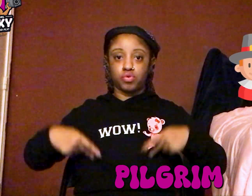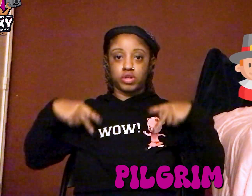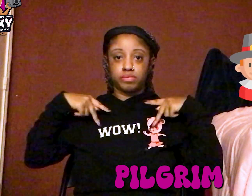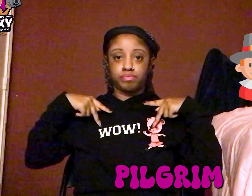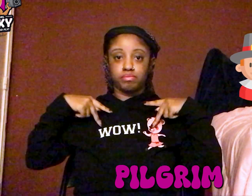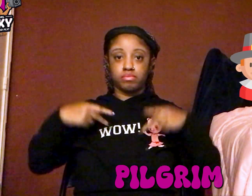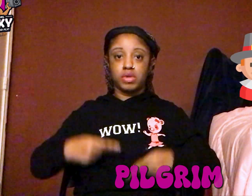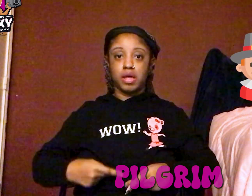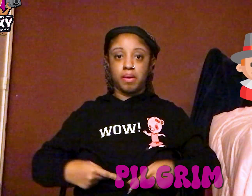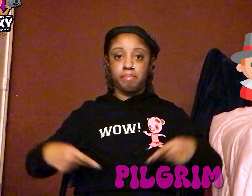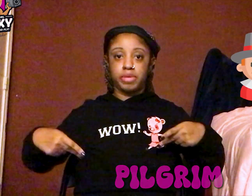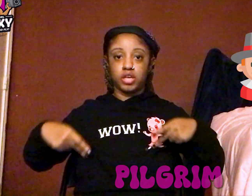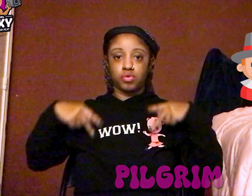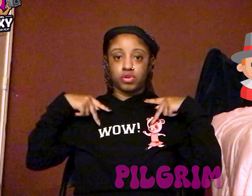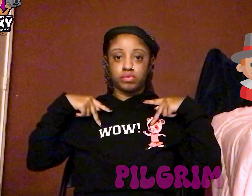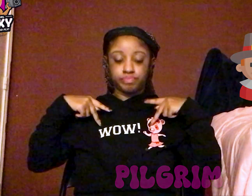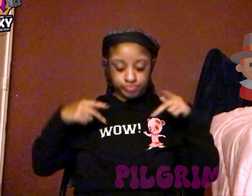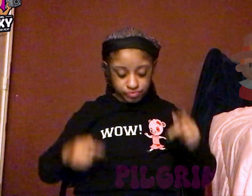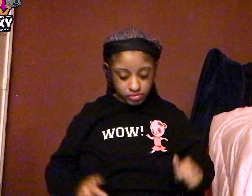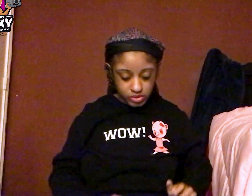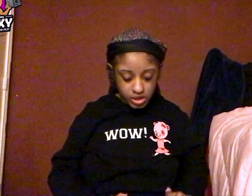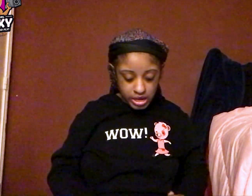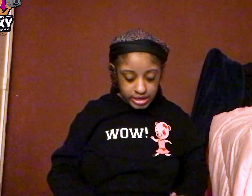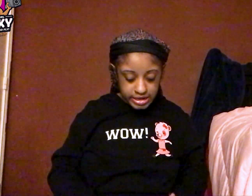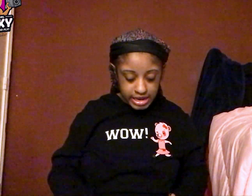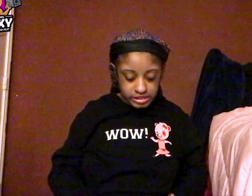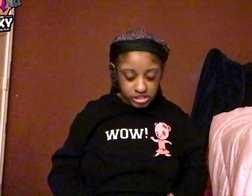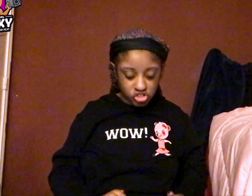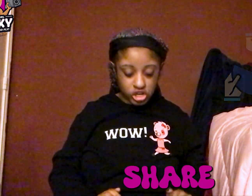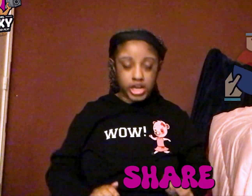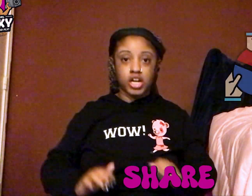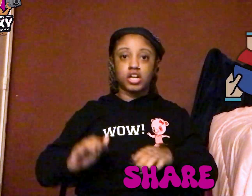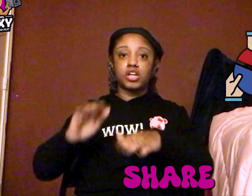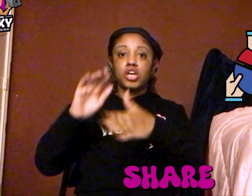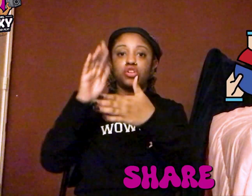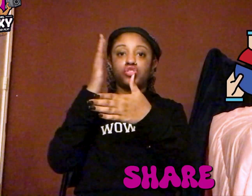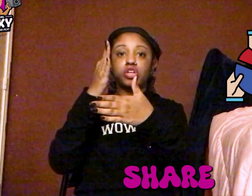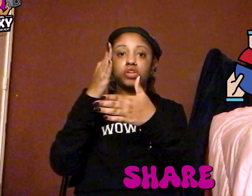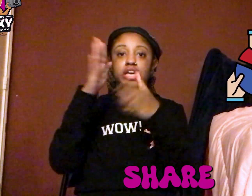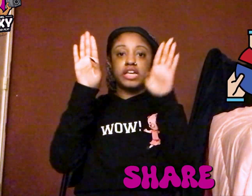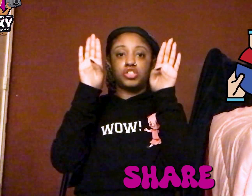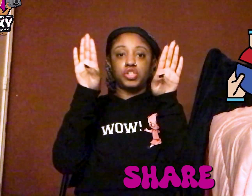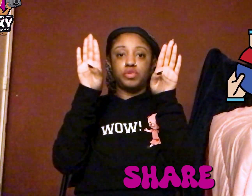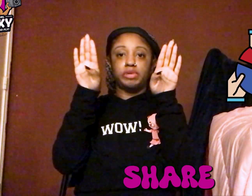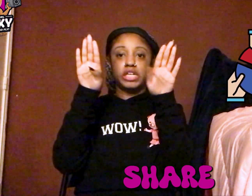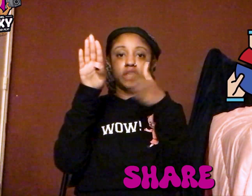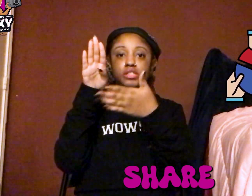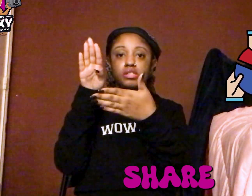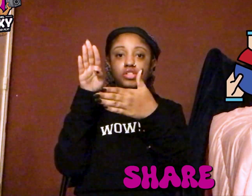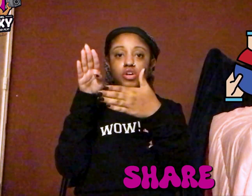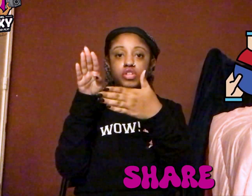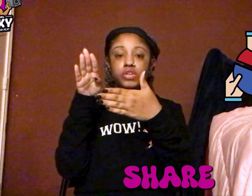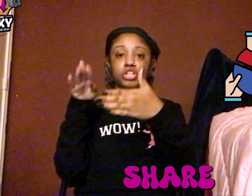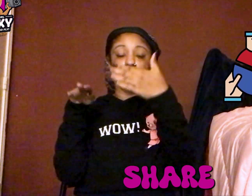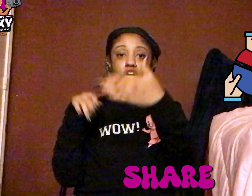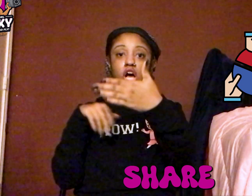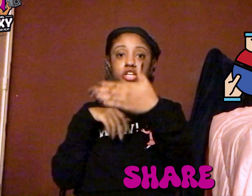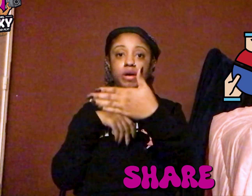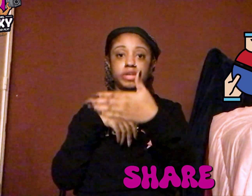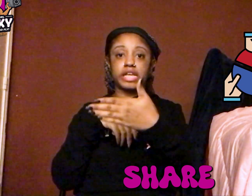pilgrim. Pilgrim. Next is share. So you get two B's. So you get your non-dominant